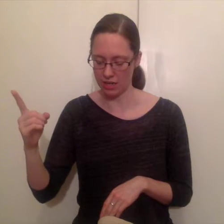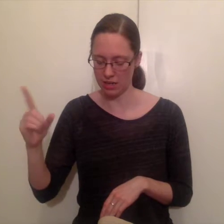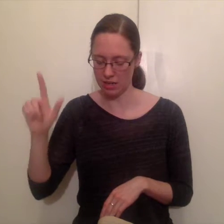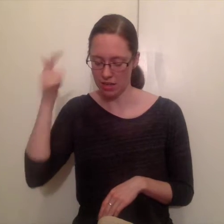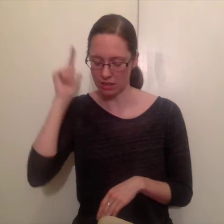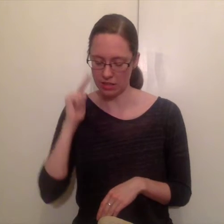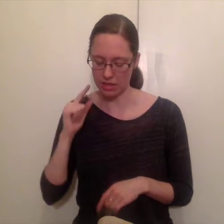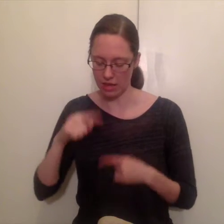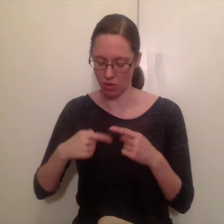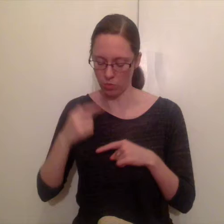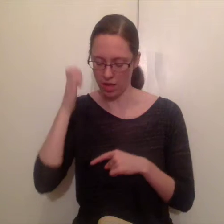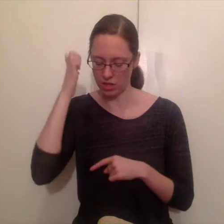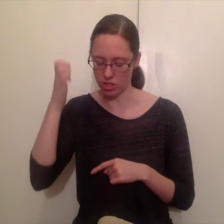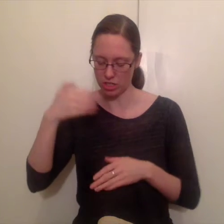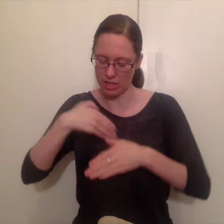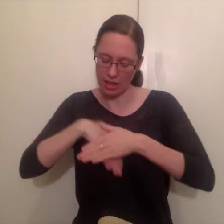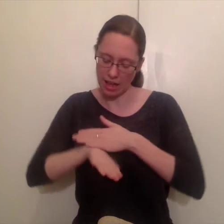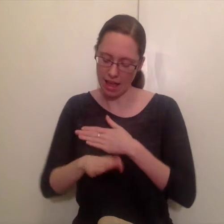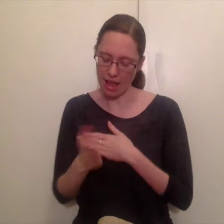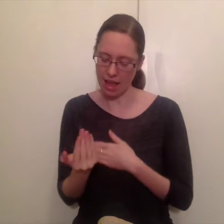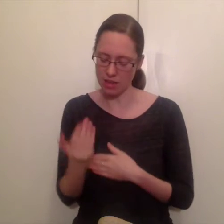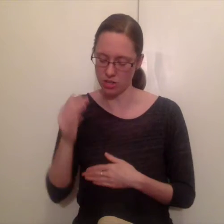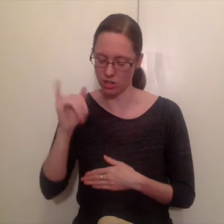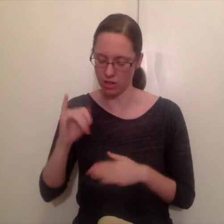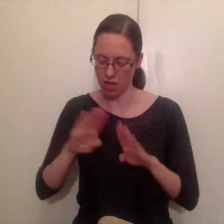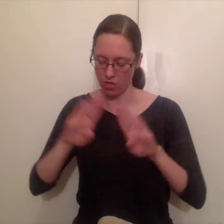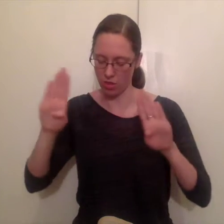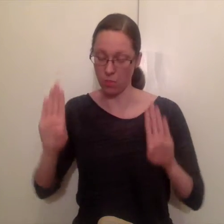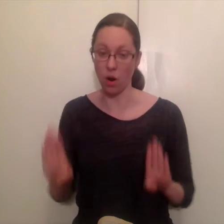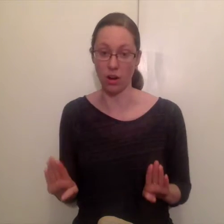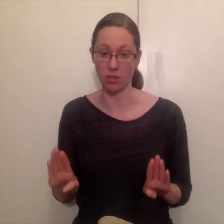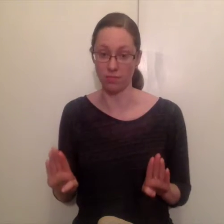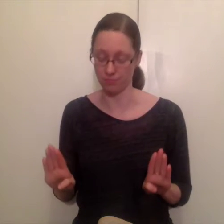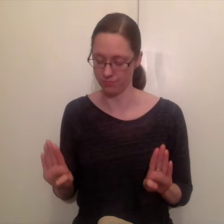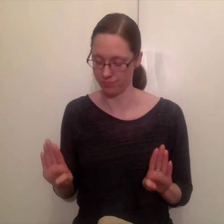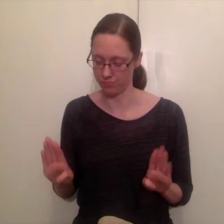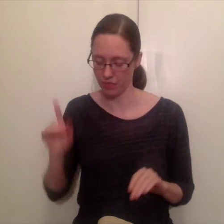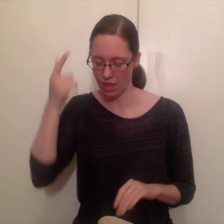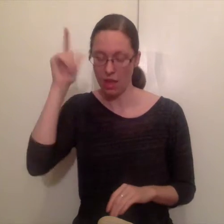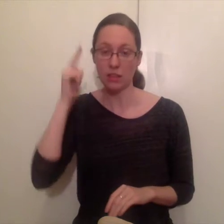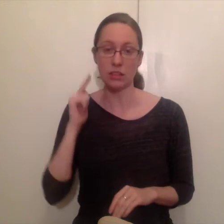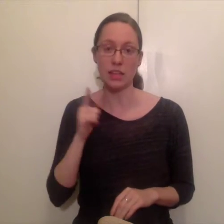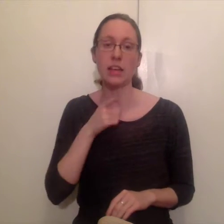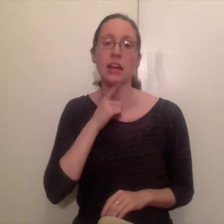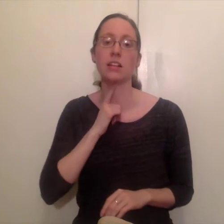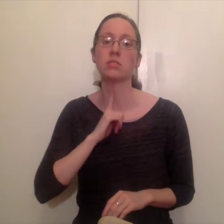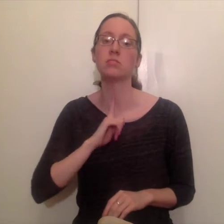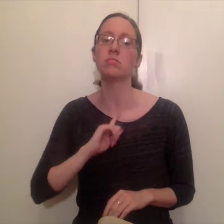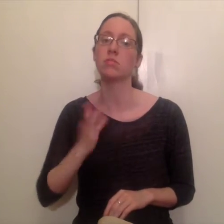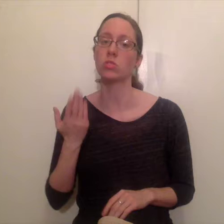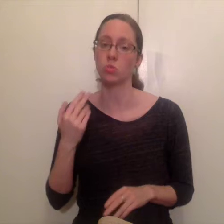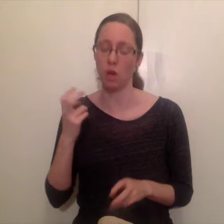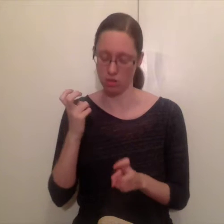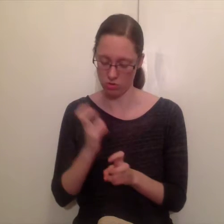greeted Leah when she entered the barn. Leah swallowed